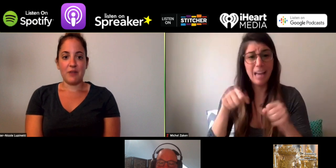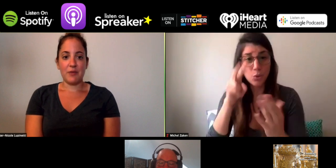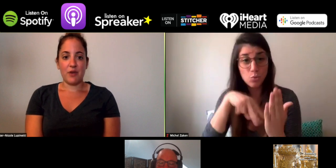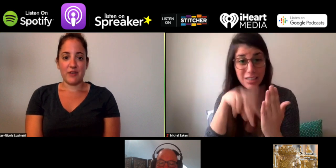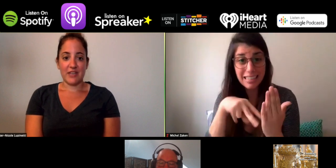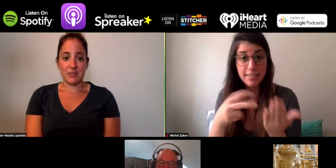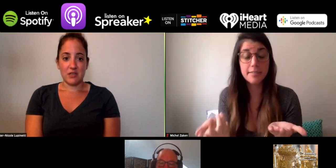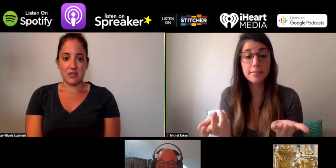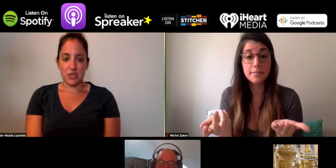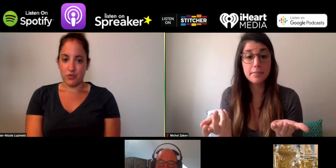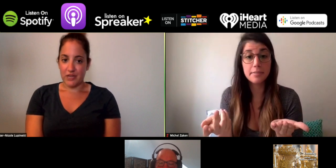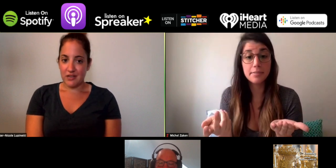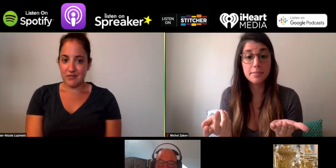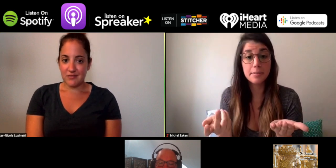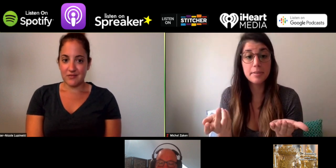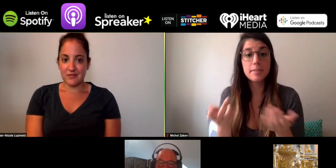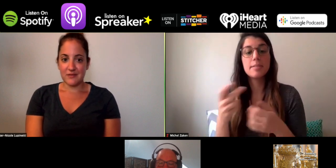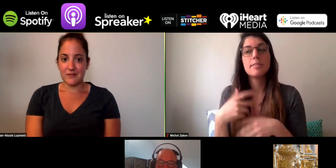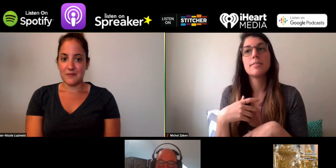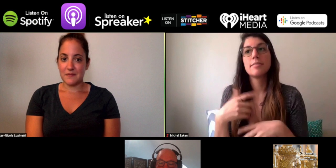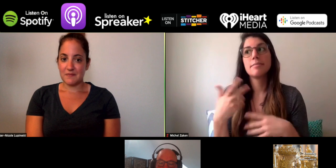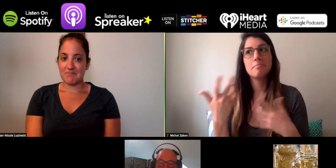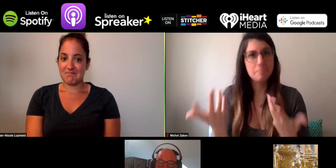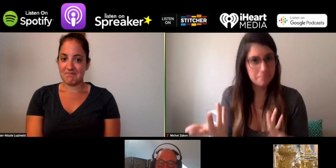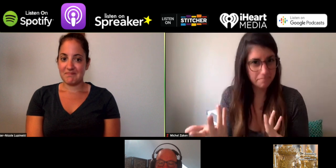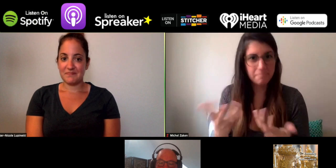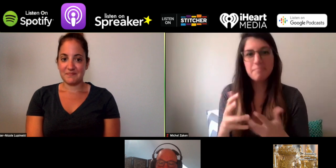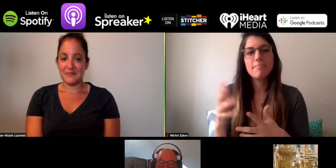A lot of people also ask me, can you read?